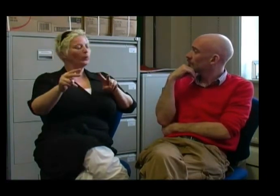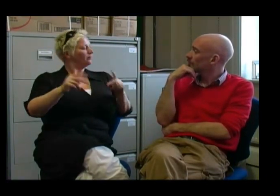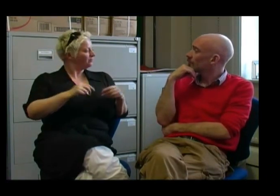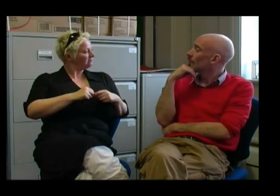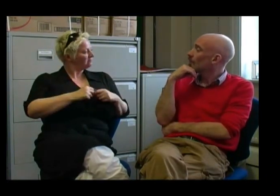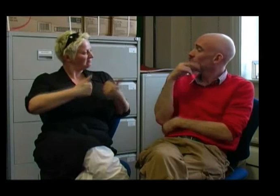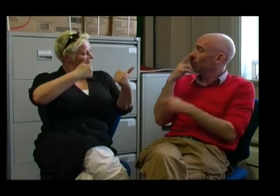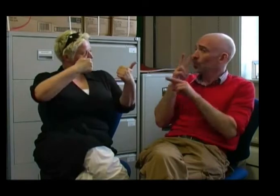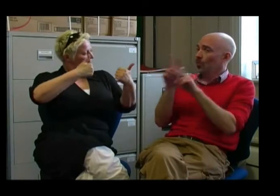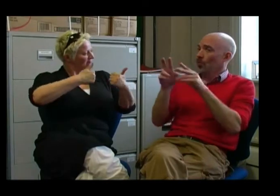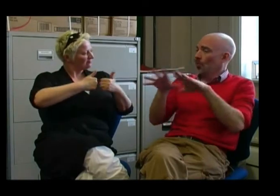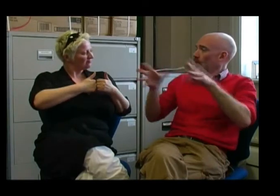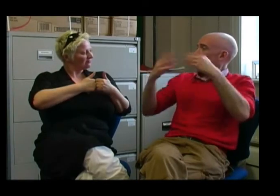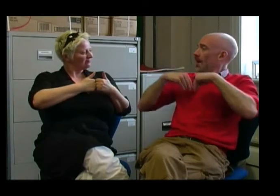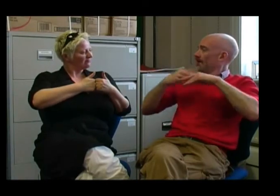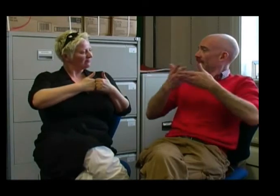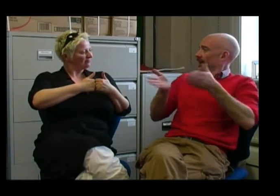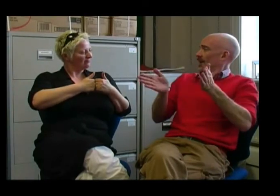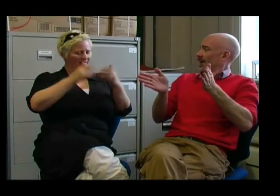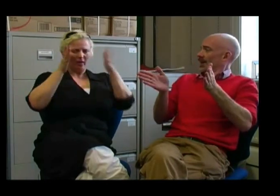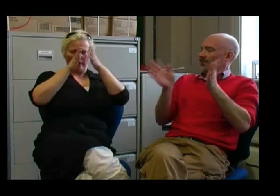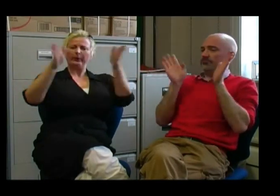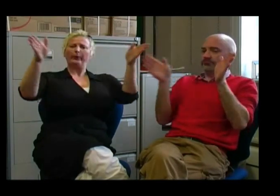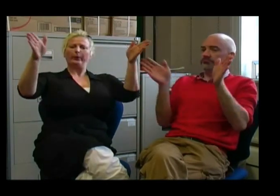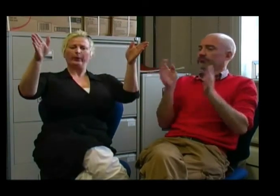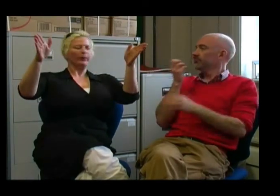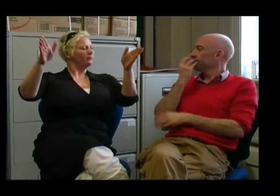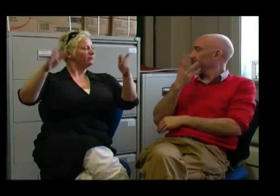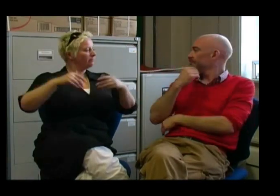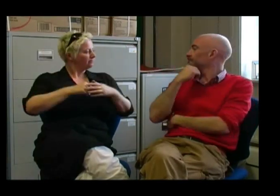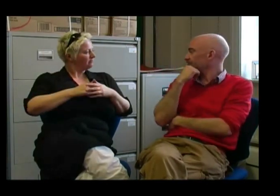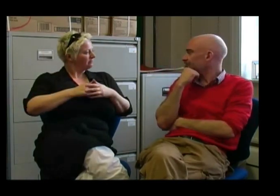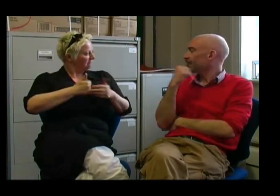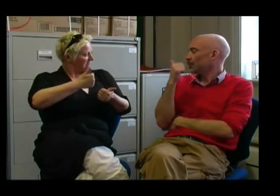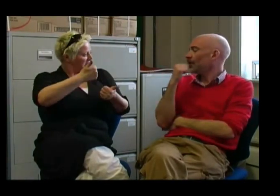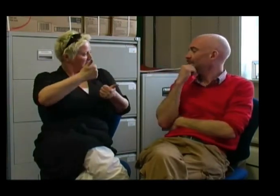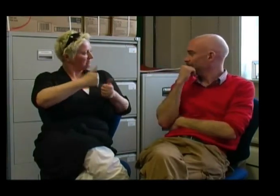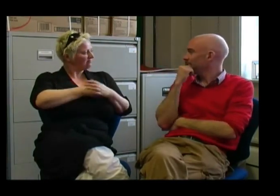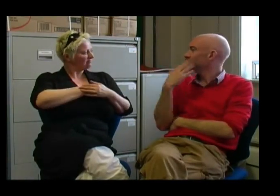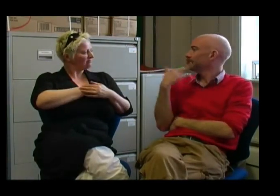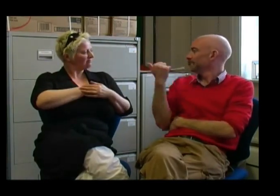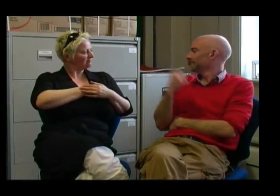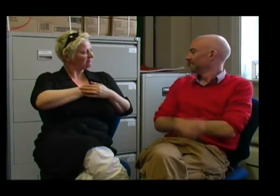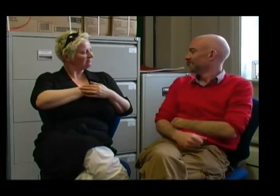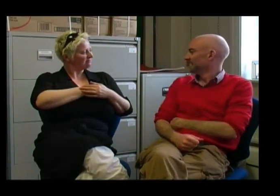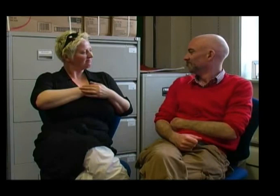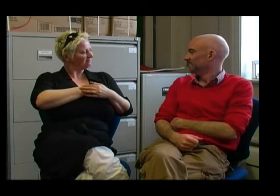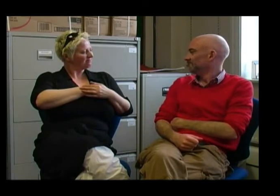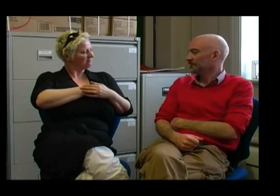And that's the best view there. And you'll be able to get everything if you sit there, is that right? Yeah. Lovely, thank you.